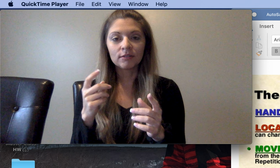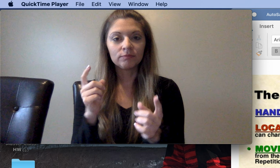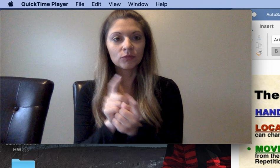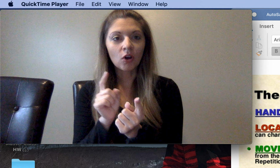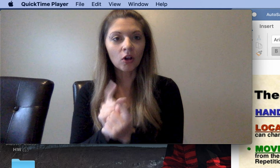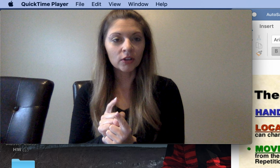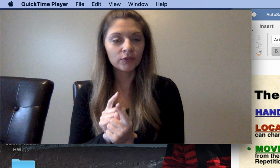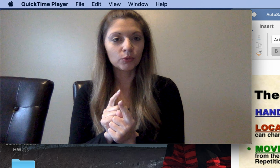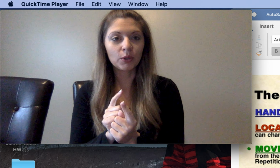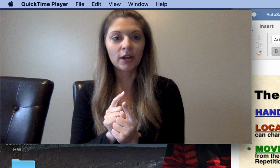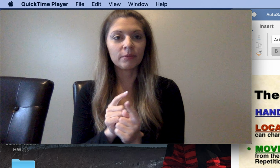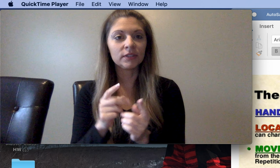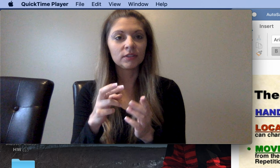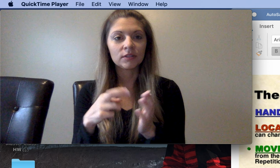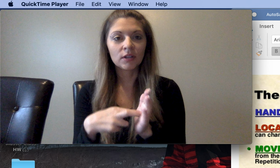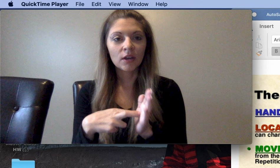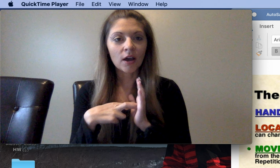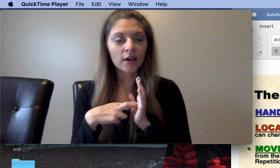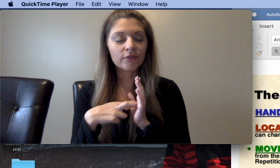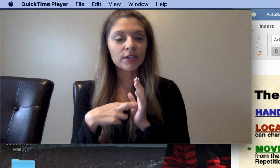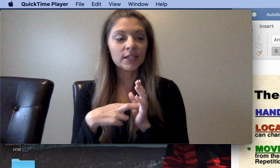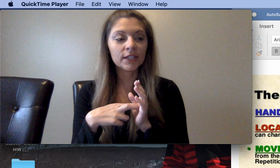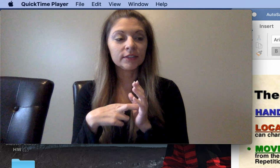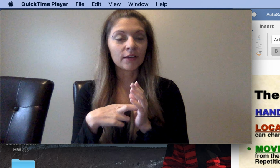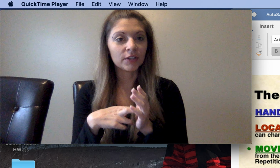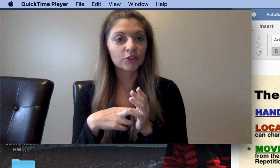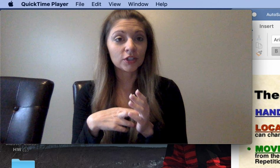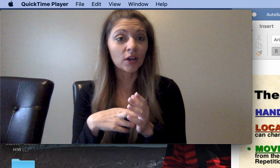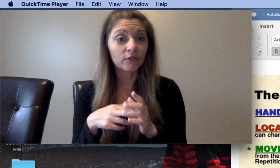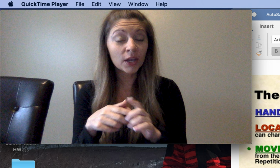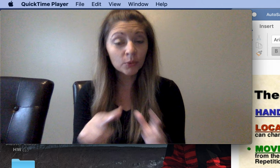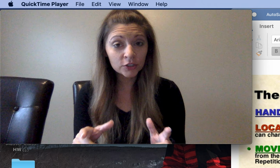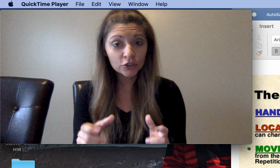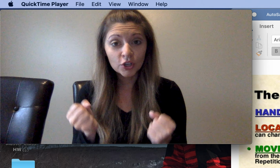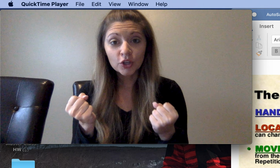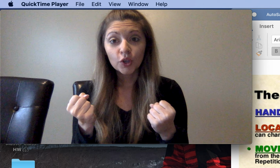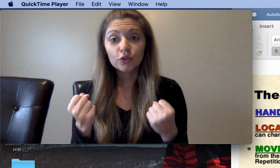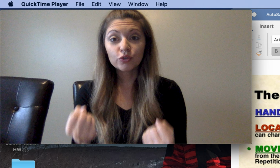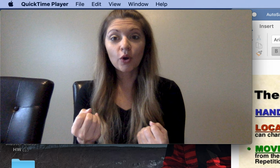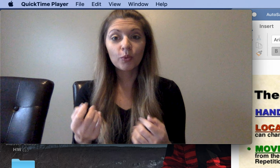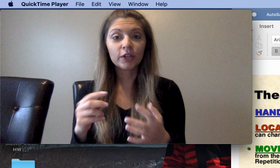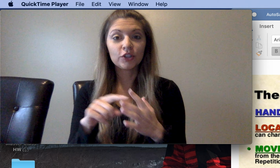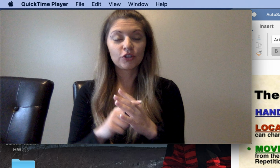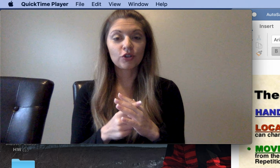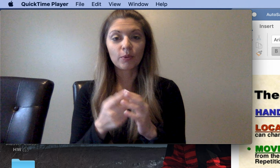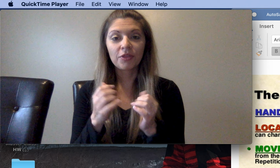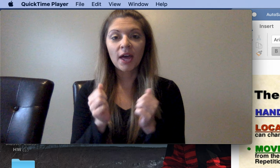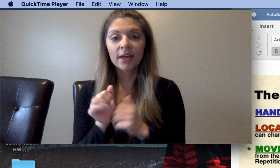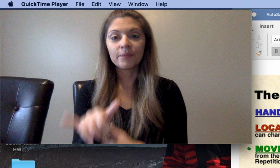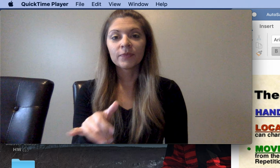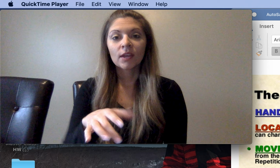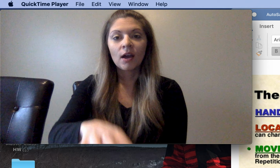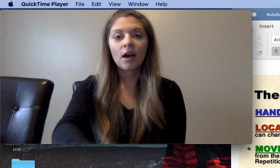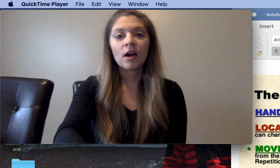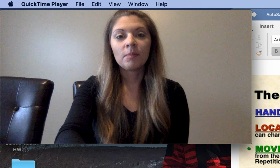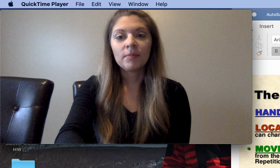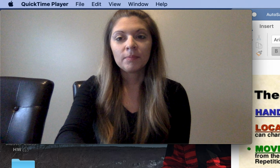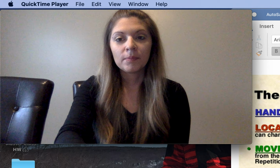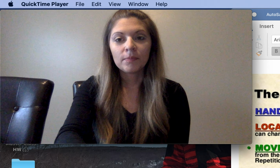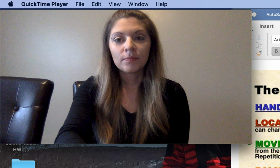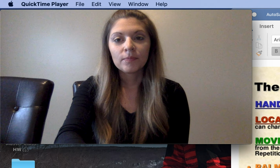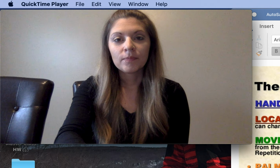meets all of the requirements of the definition of language. So we're going to just start with that.